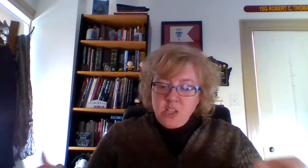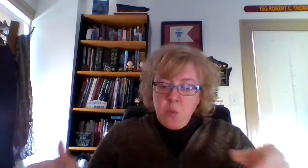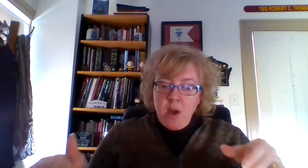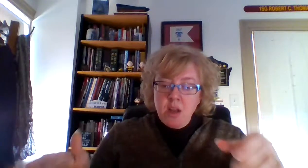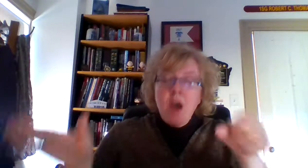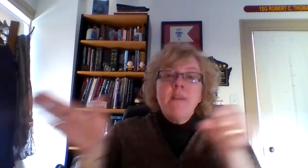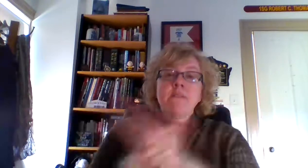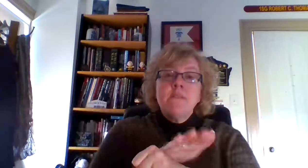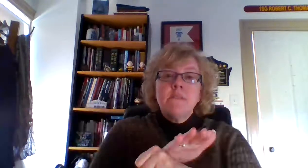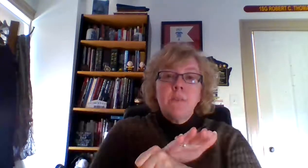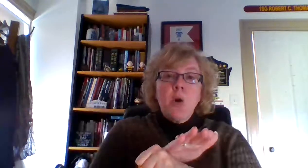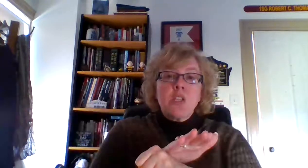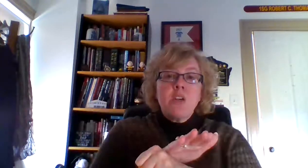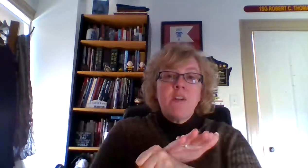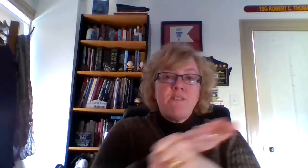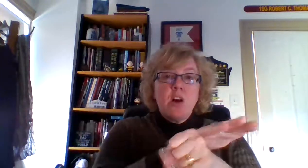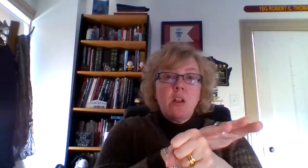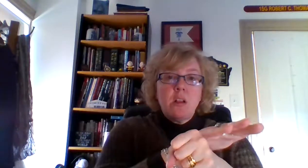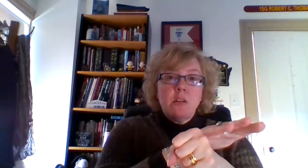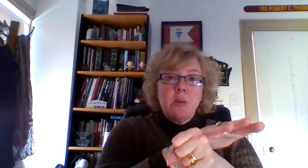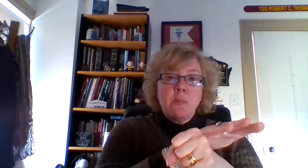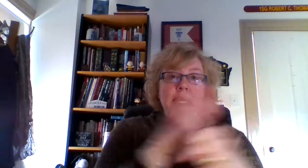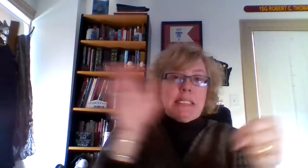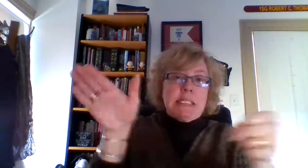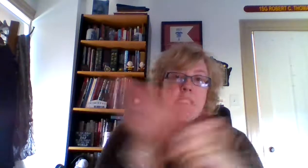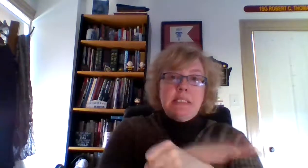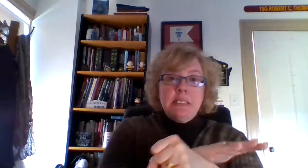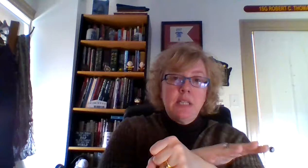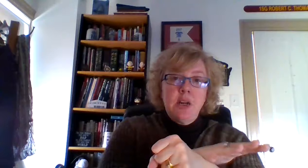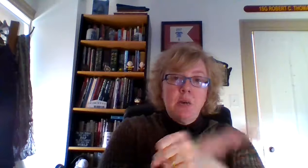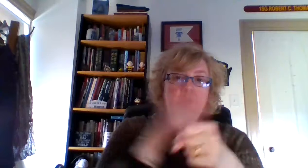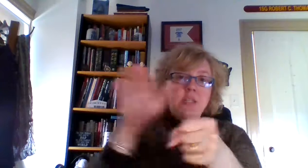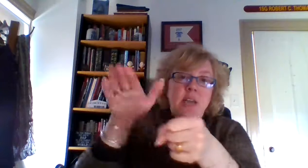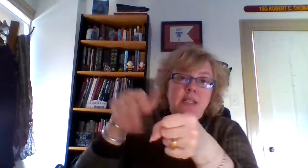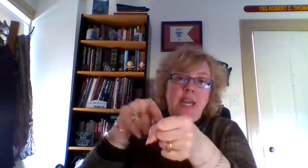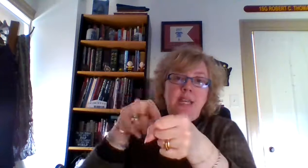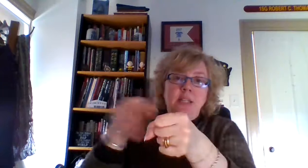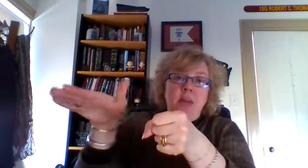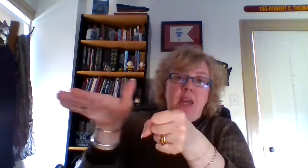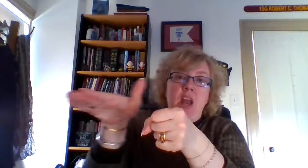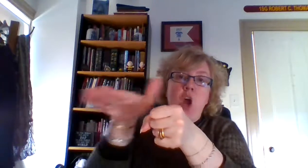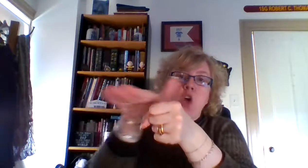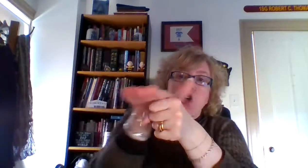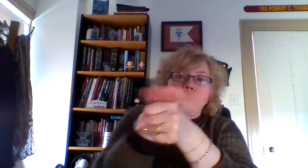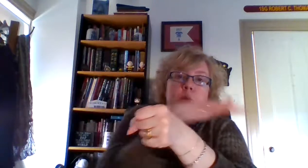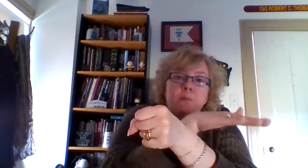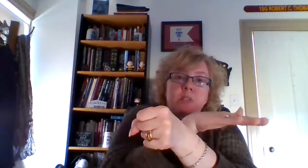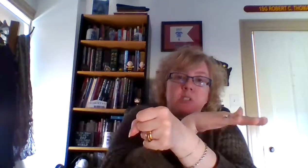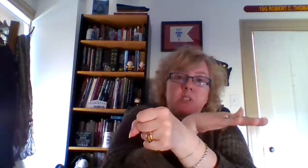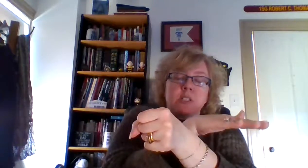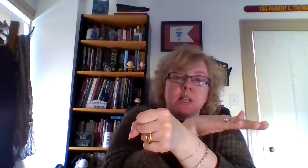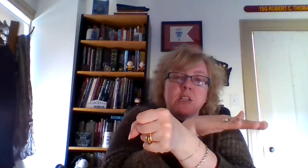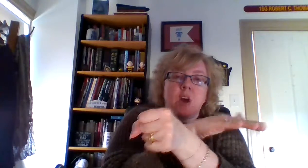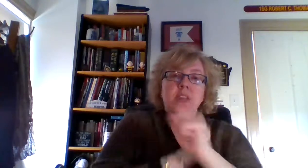Next one. Booked. Full. Complete. It's like taking something and slicing it off at the